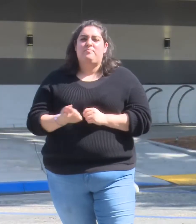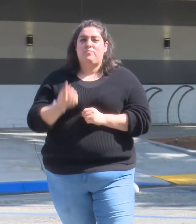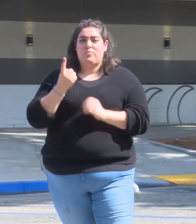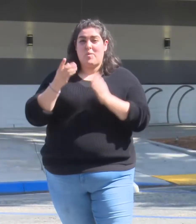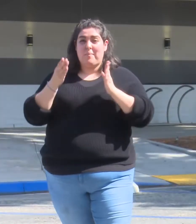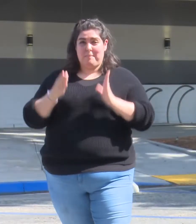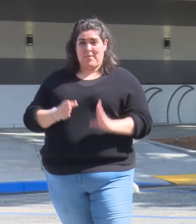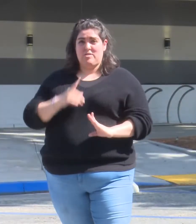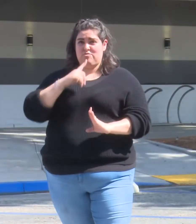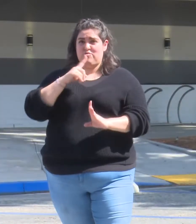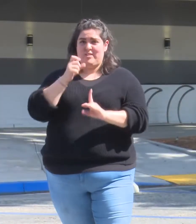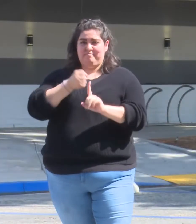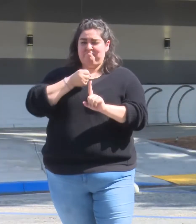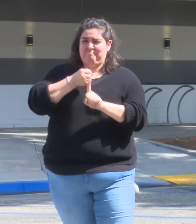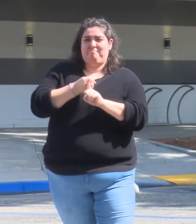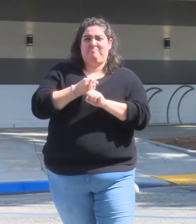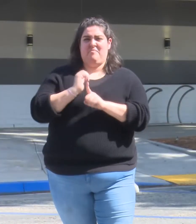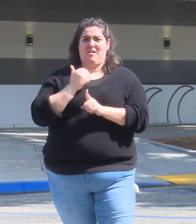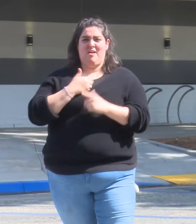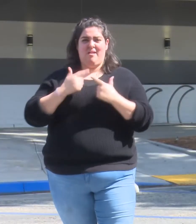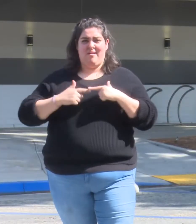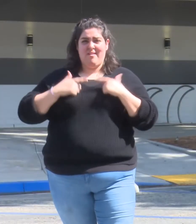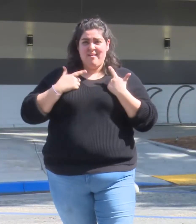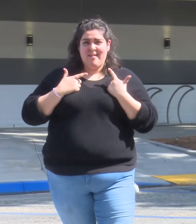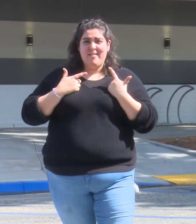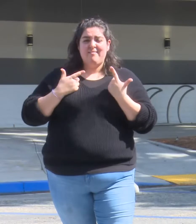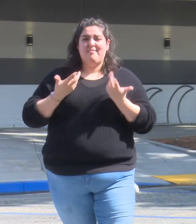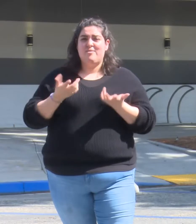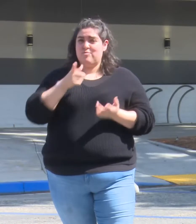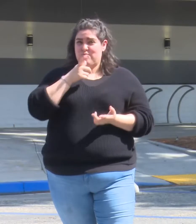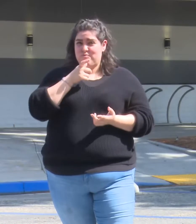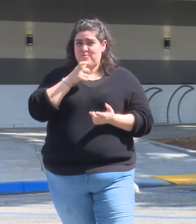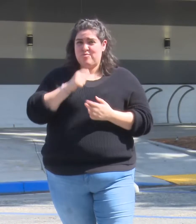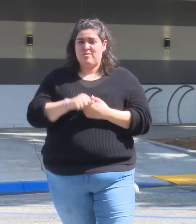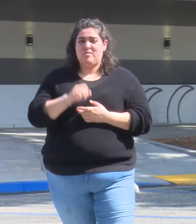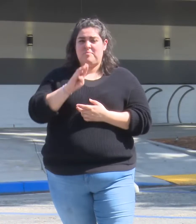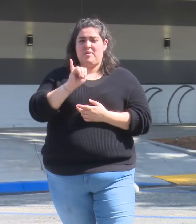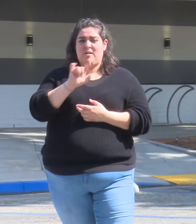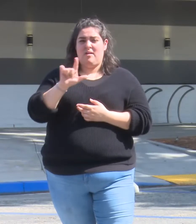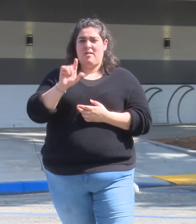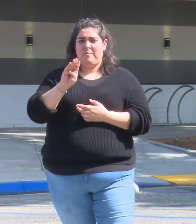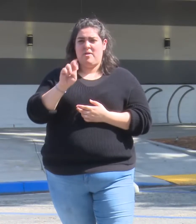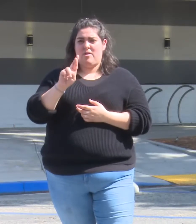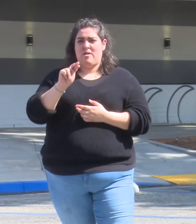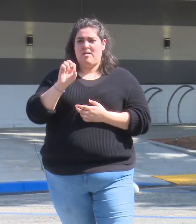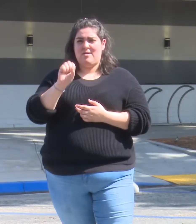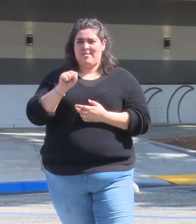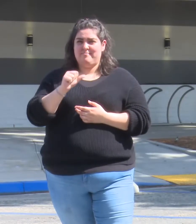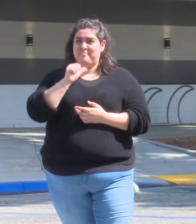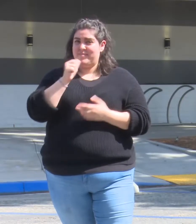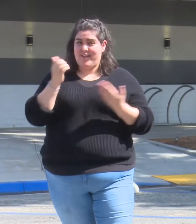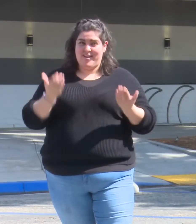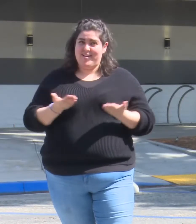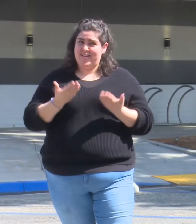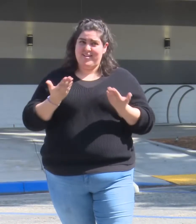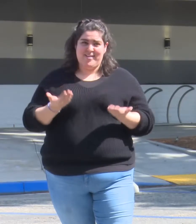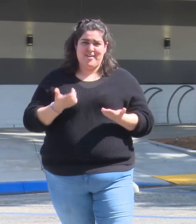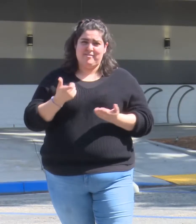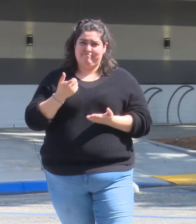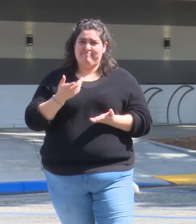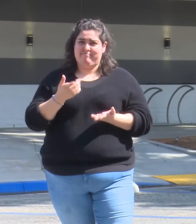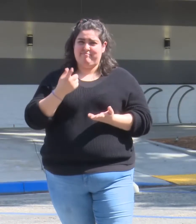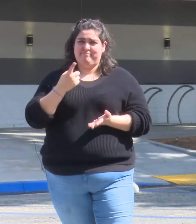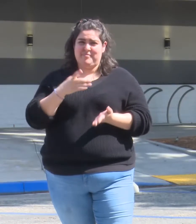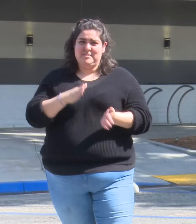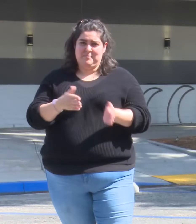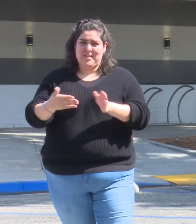that made a big impact on all of our lives and on Ron's life was Bill Barnes. Bill isn't here with us anymore, but